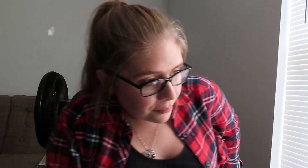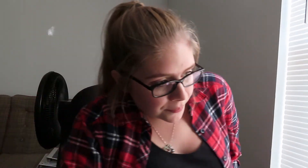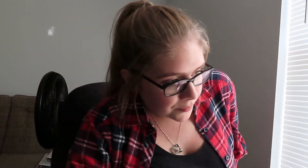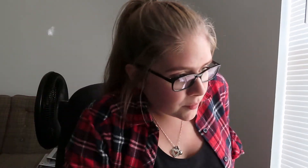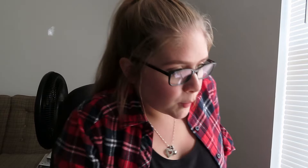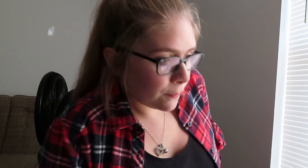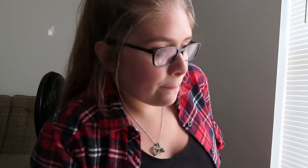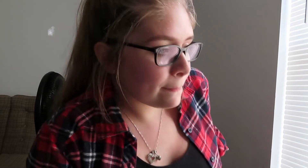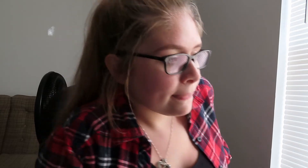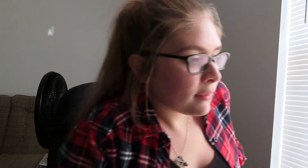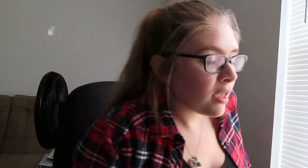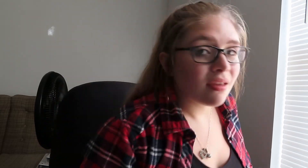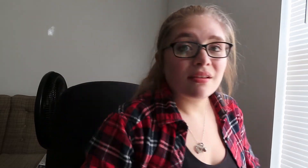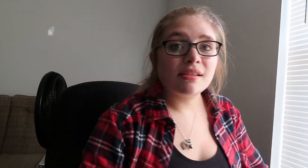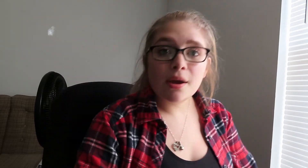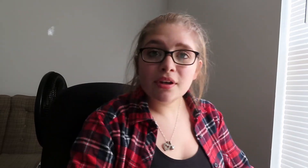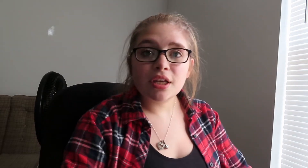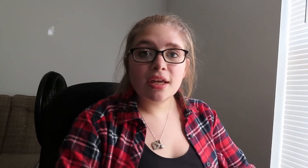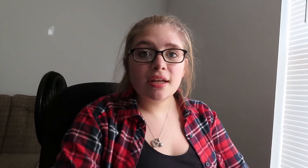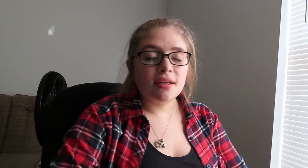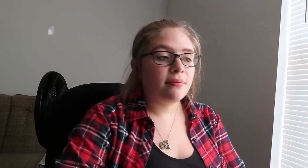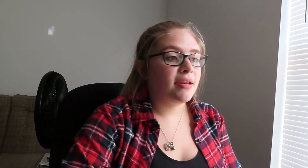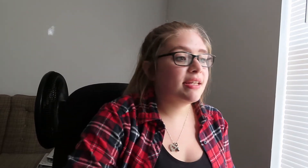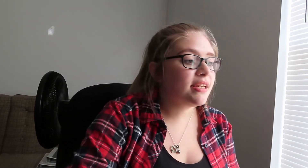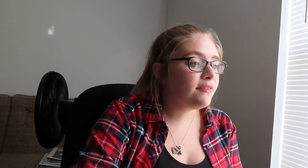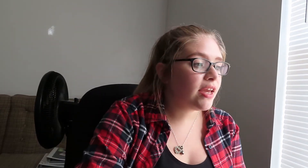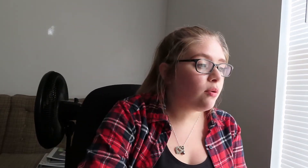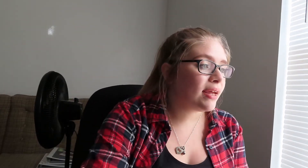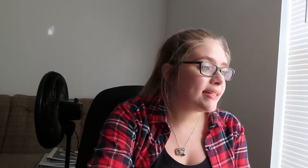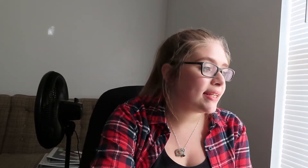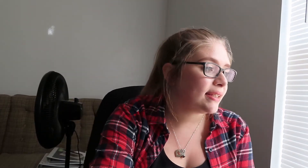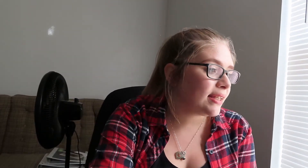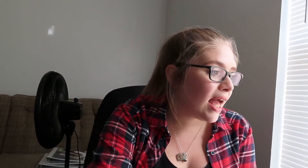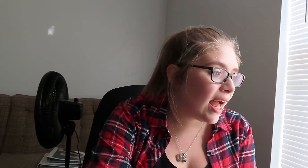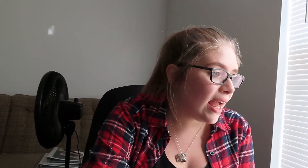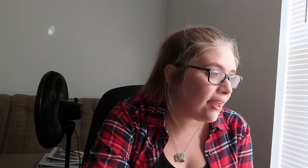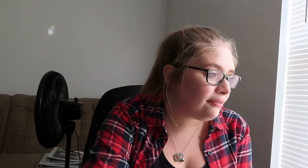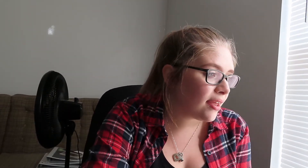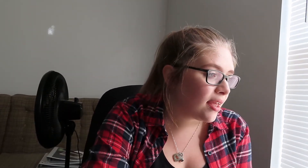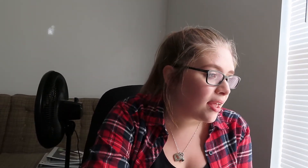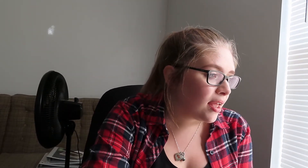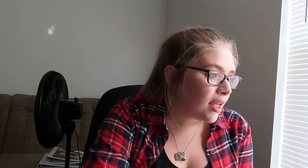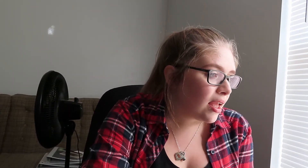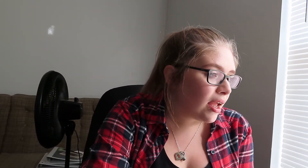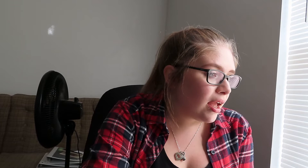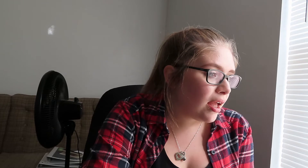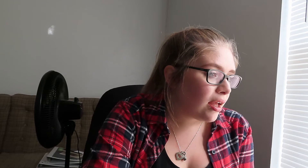so that went good my disney video went live um